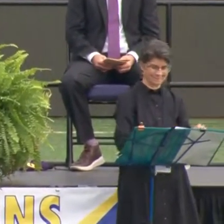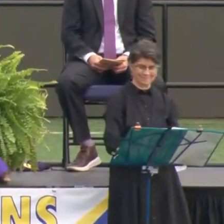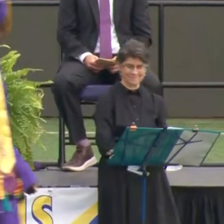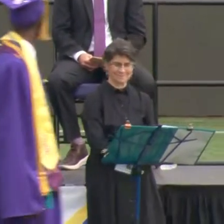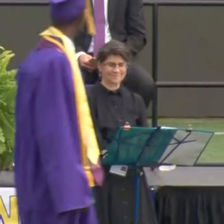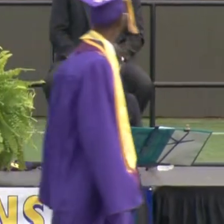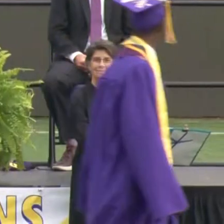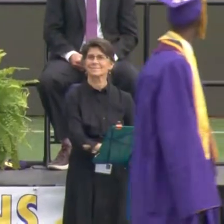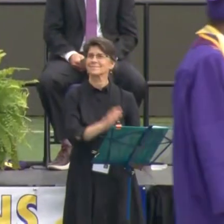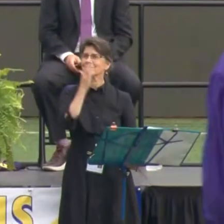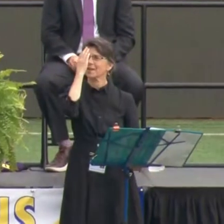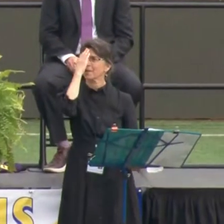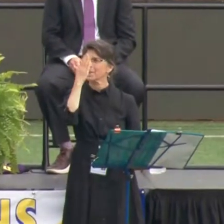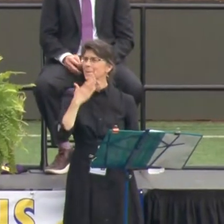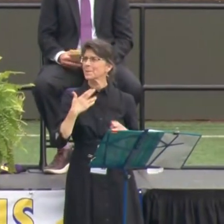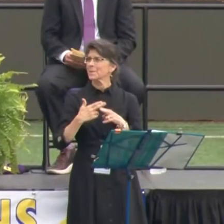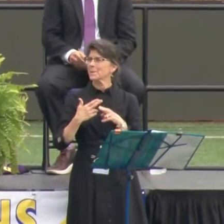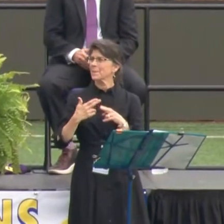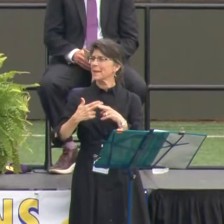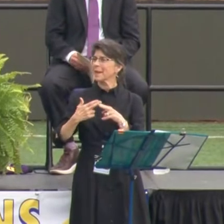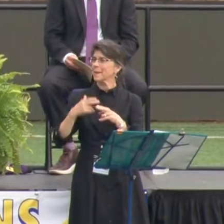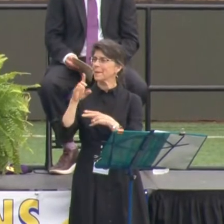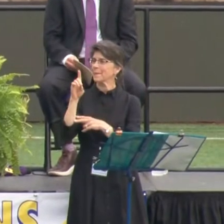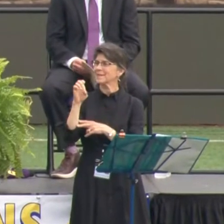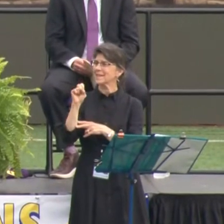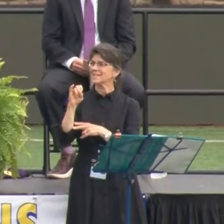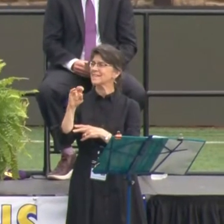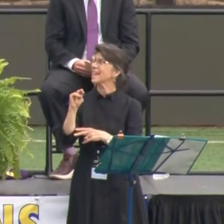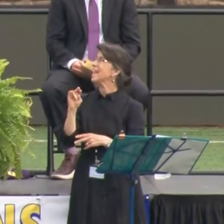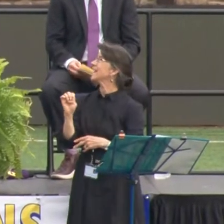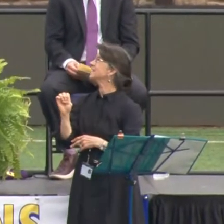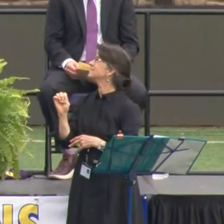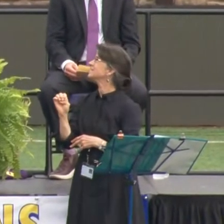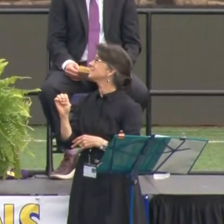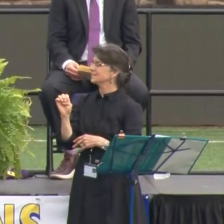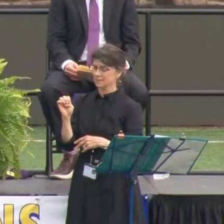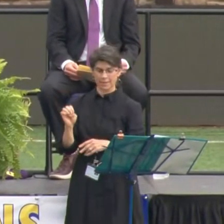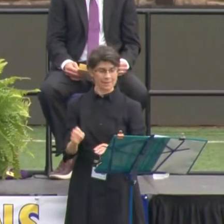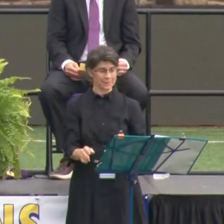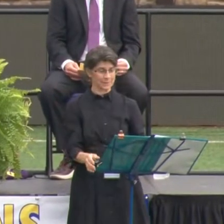Hello, my name is Desiree Mead, and I will be singing Rise Up for you guys today.